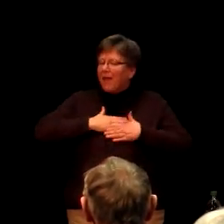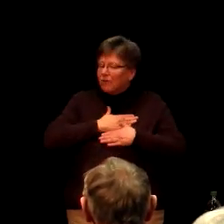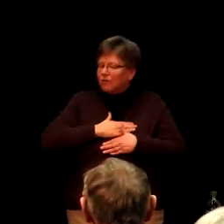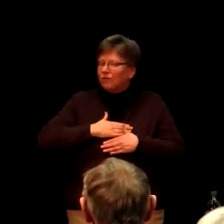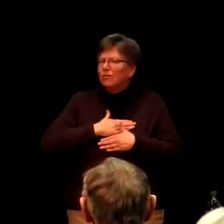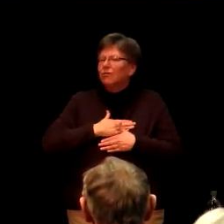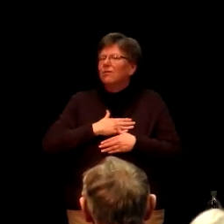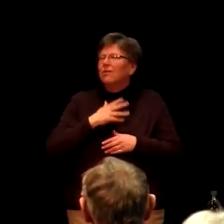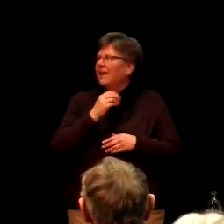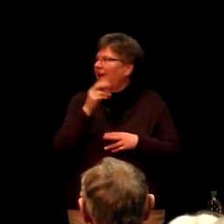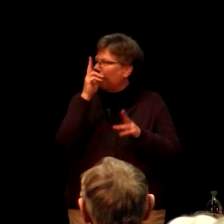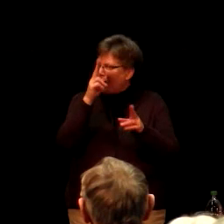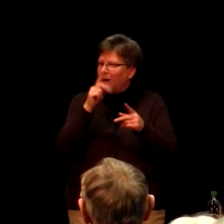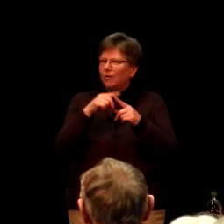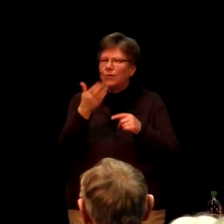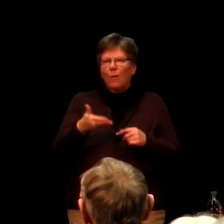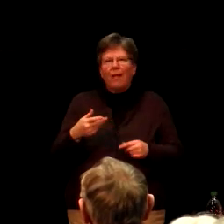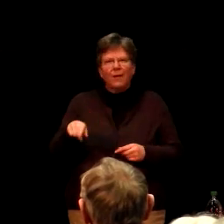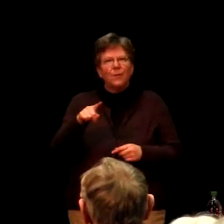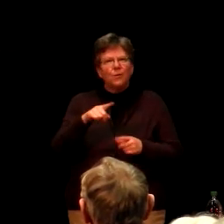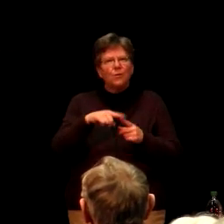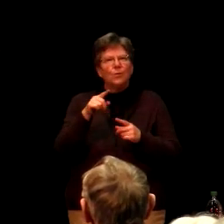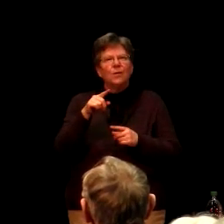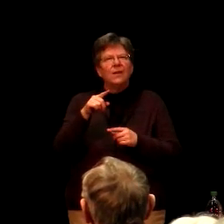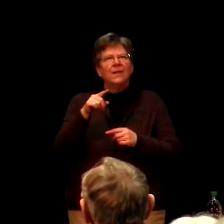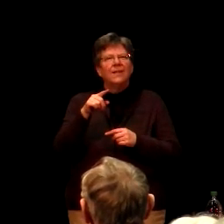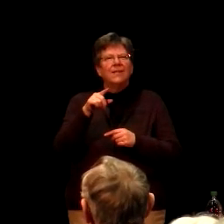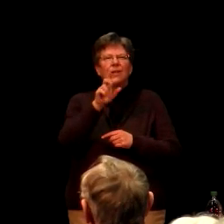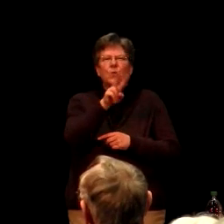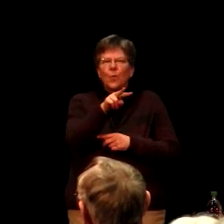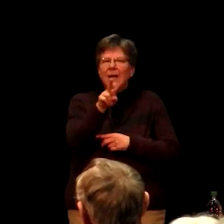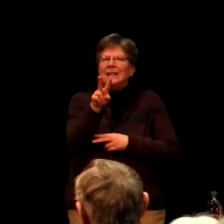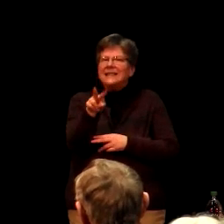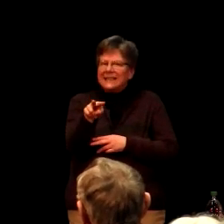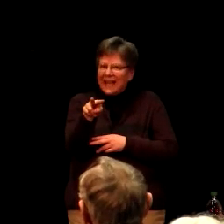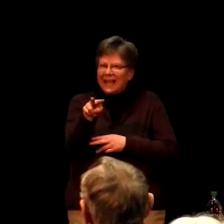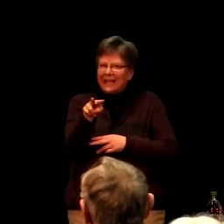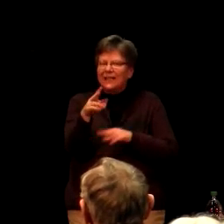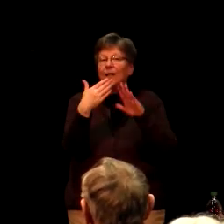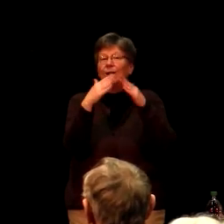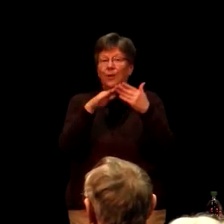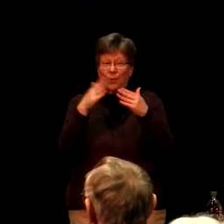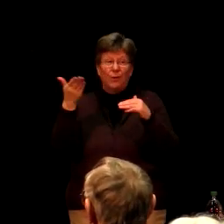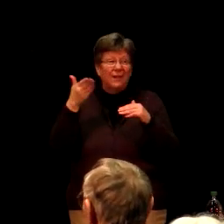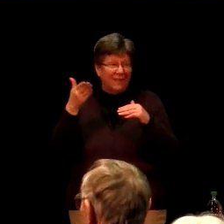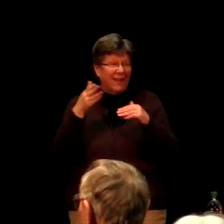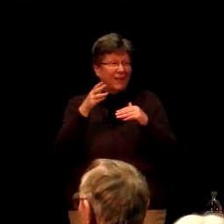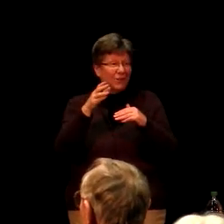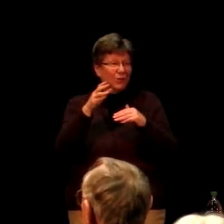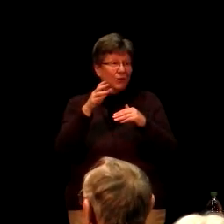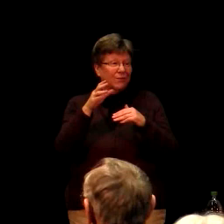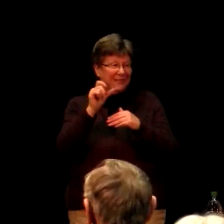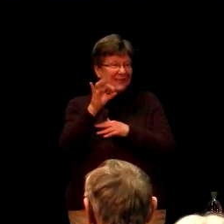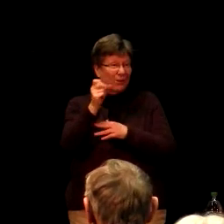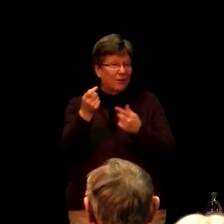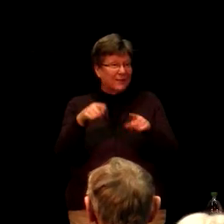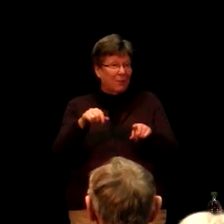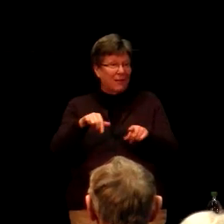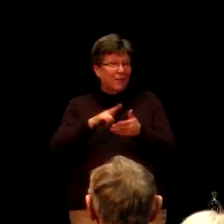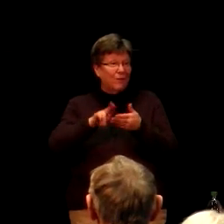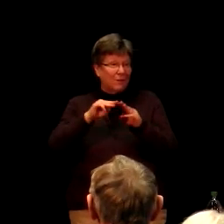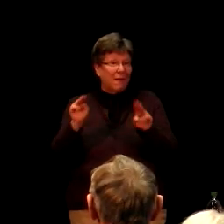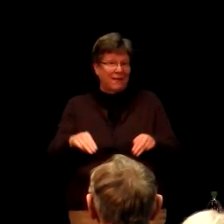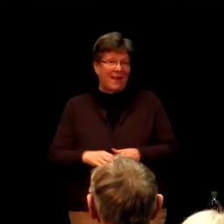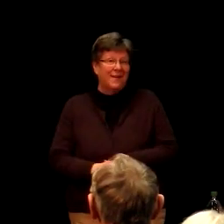pleasure and honor to welcome you to the 22nd Community Lecture Series here at the University